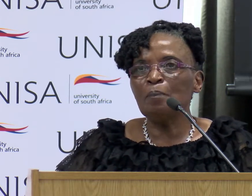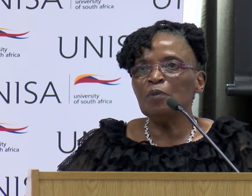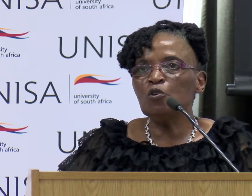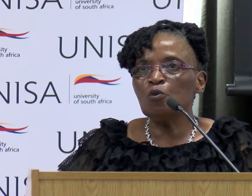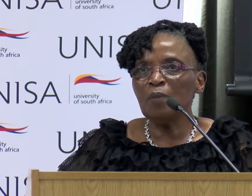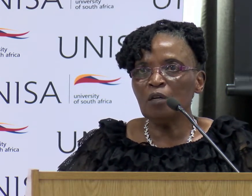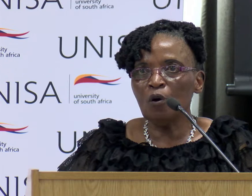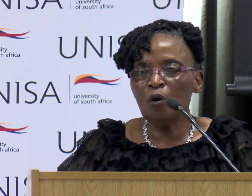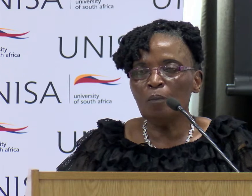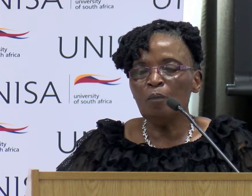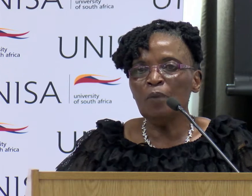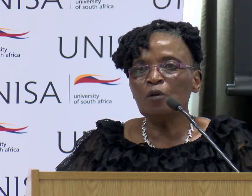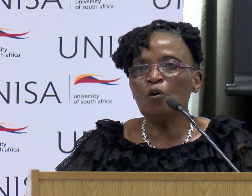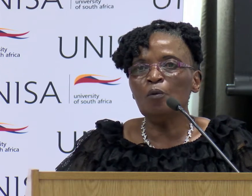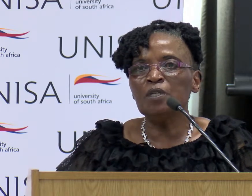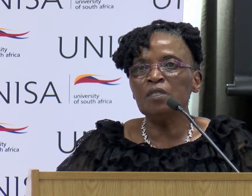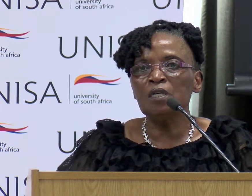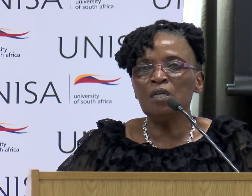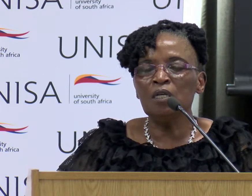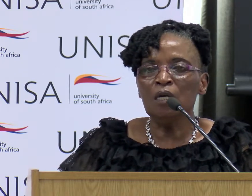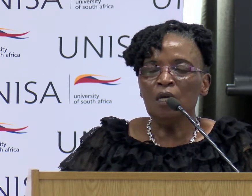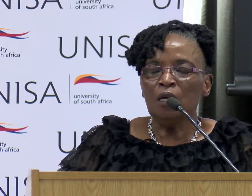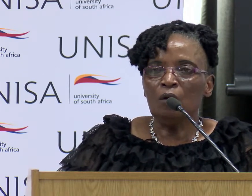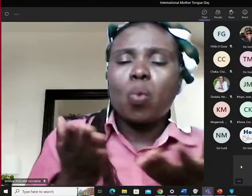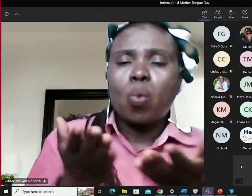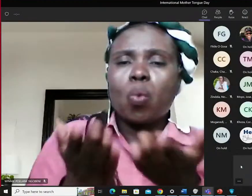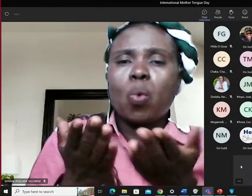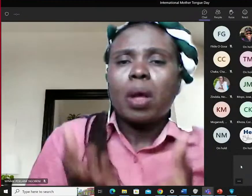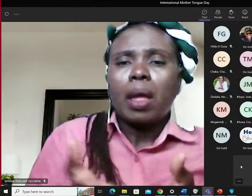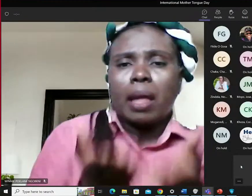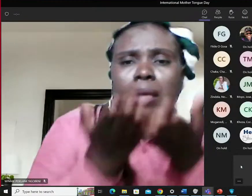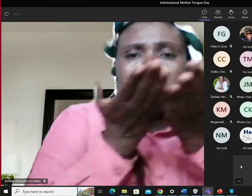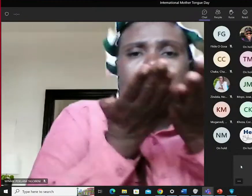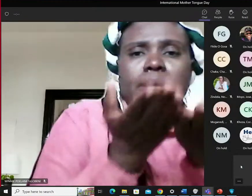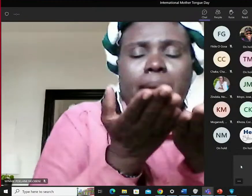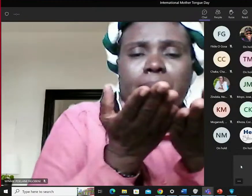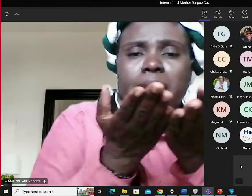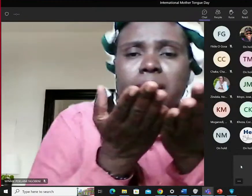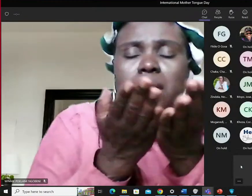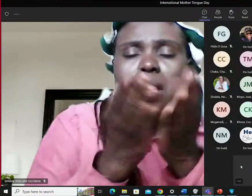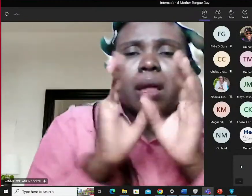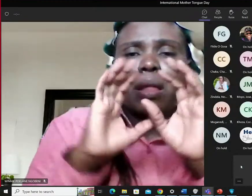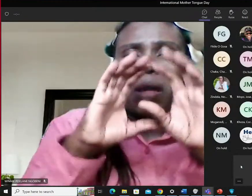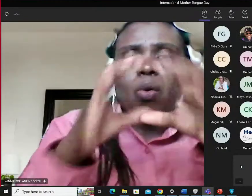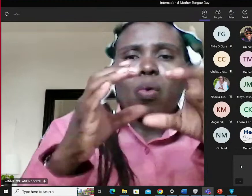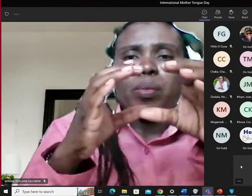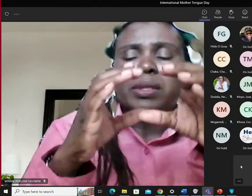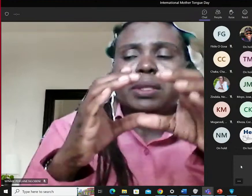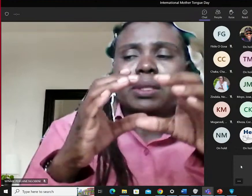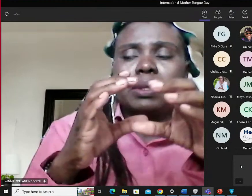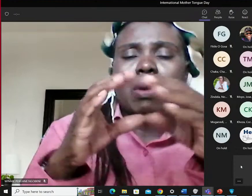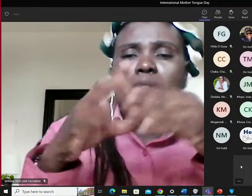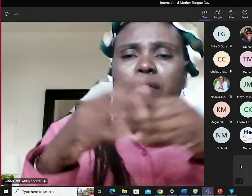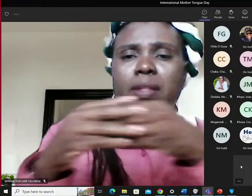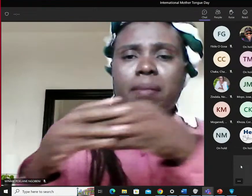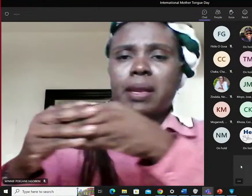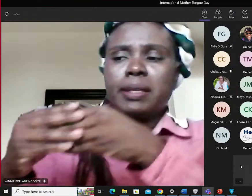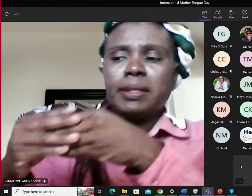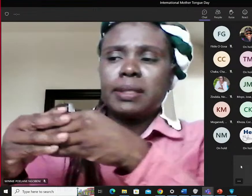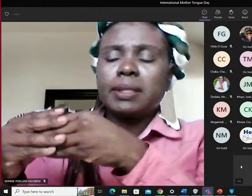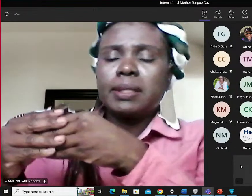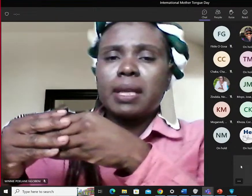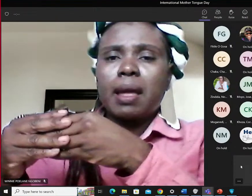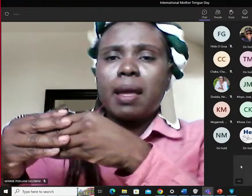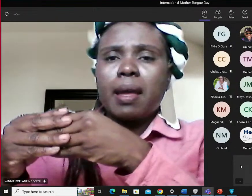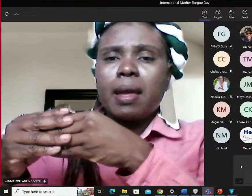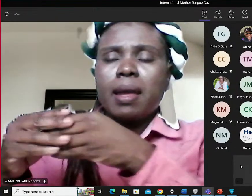we will submit to MENCOM. MENCOM is the committee that manages the academic activities and